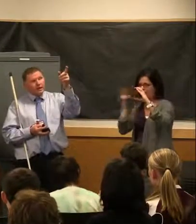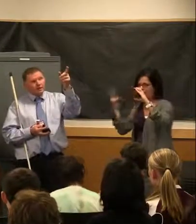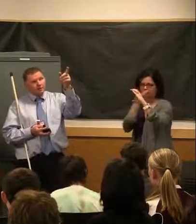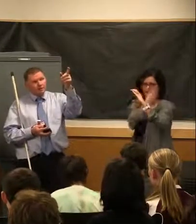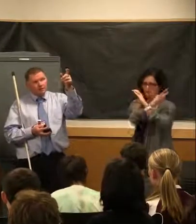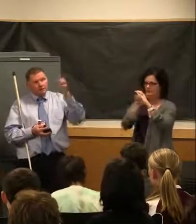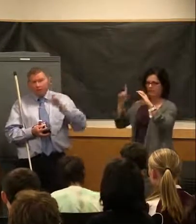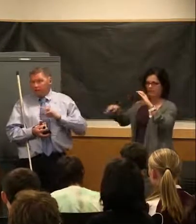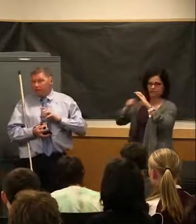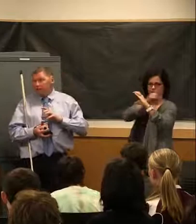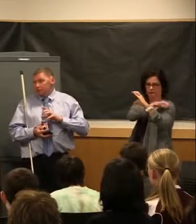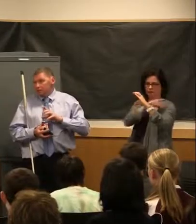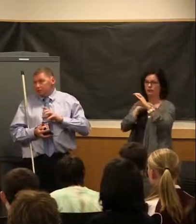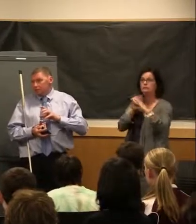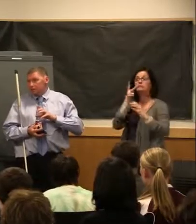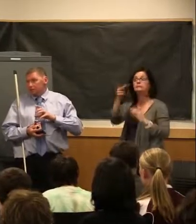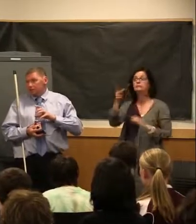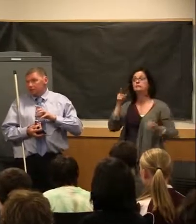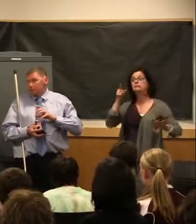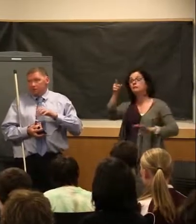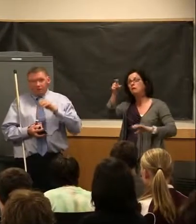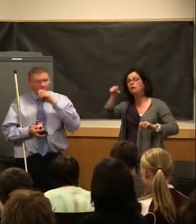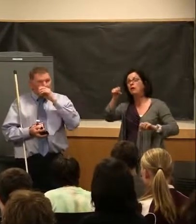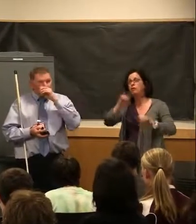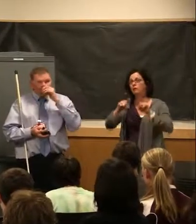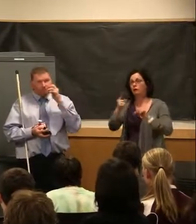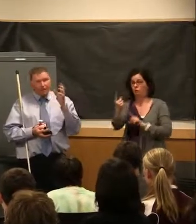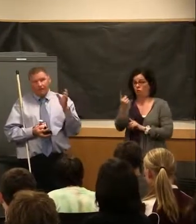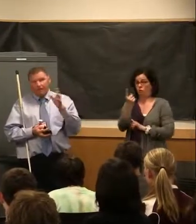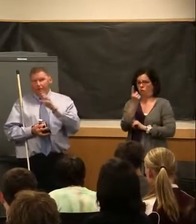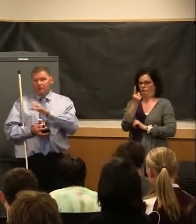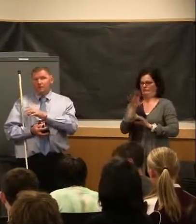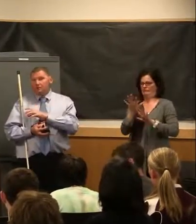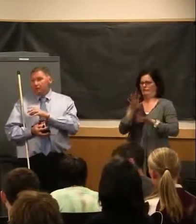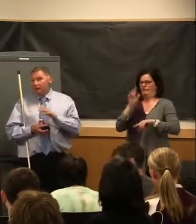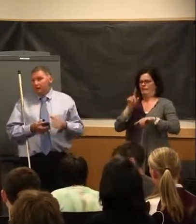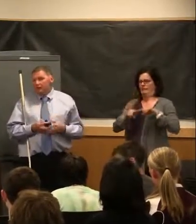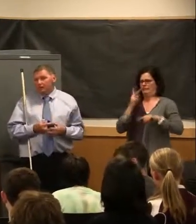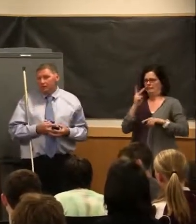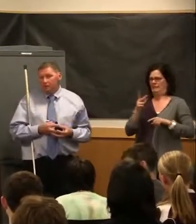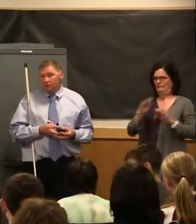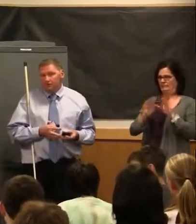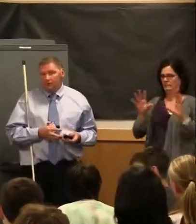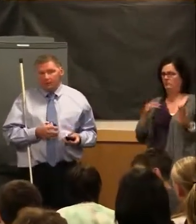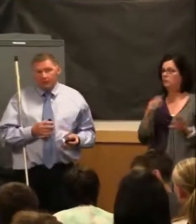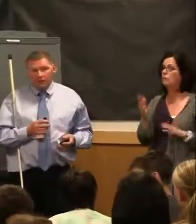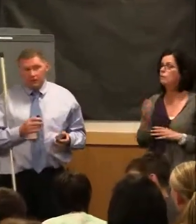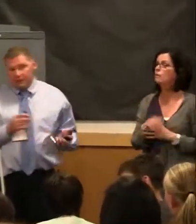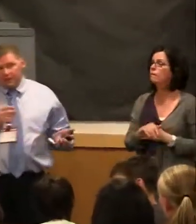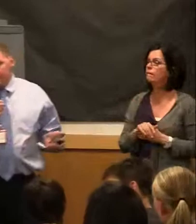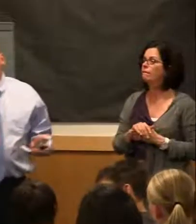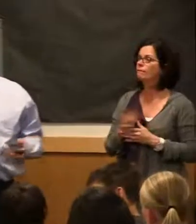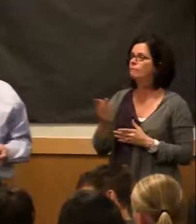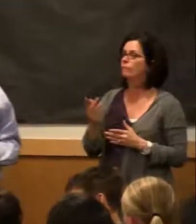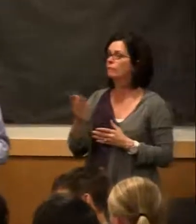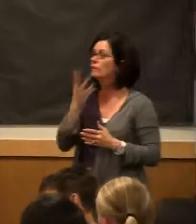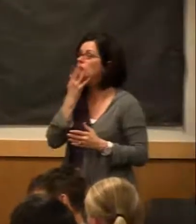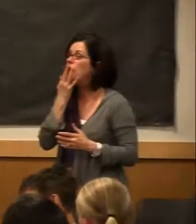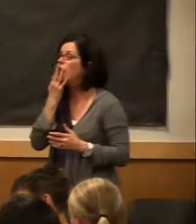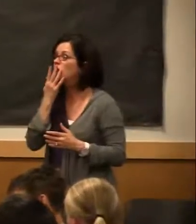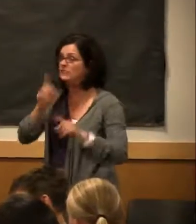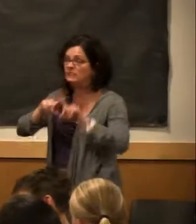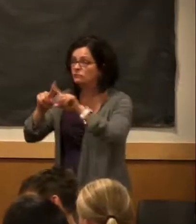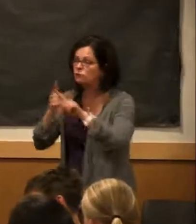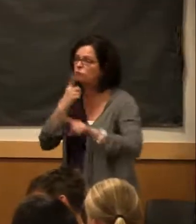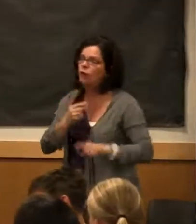further away than I can up close. And I've lost sort of my color, like I can't tell colors,